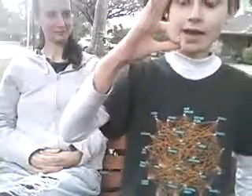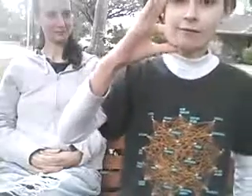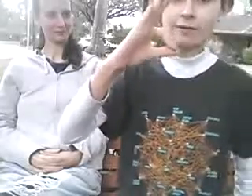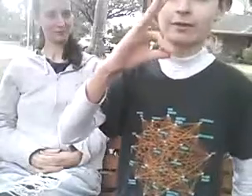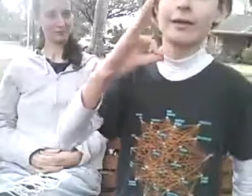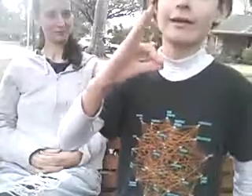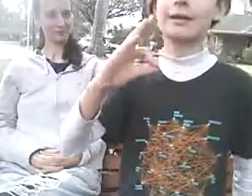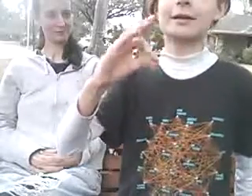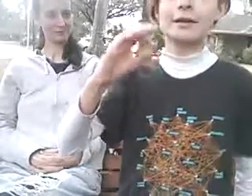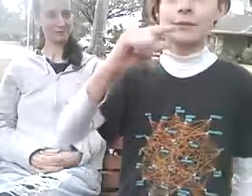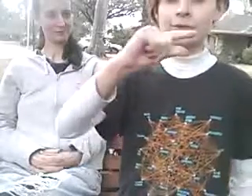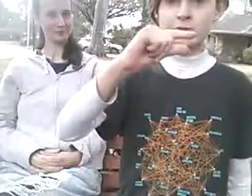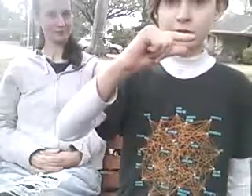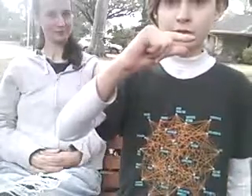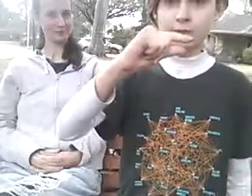F, G,